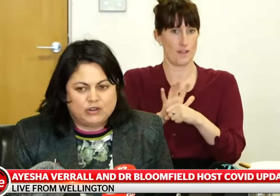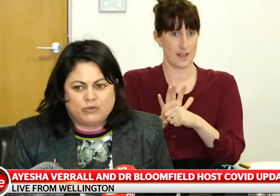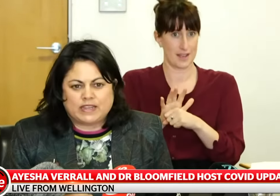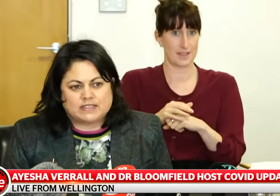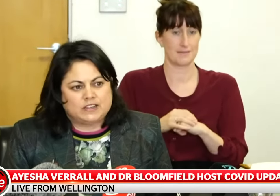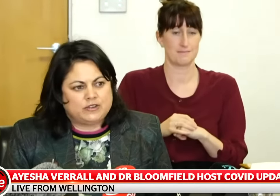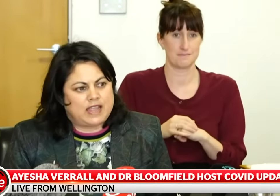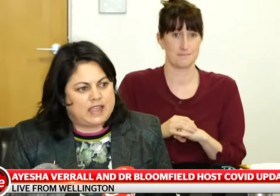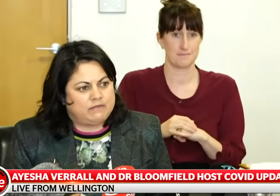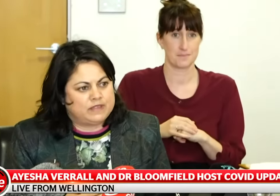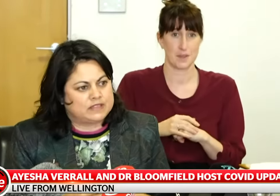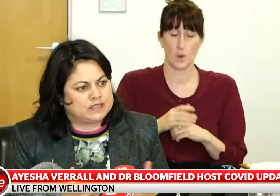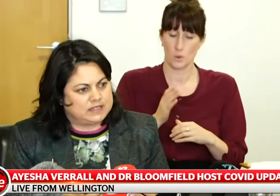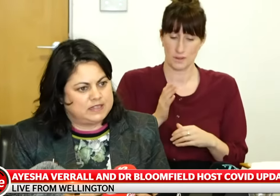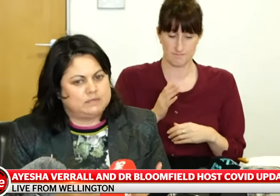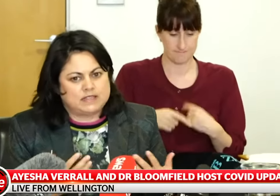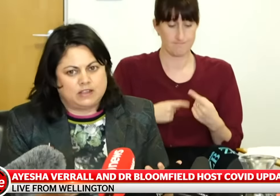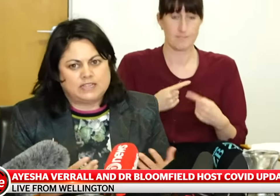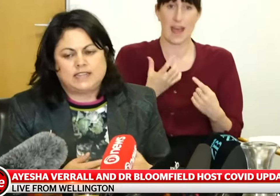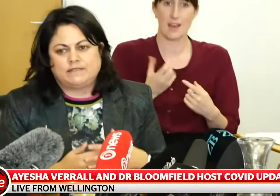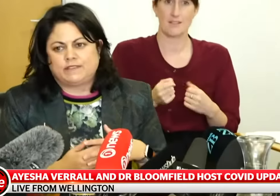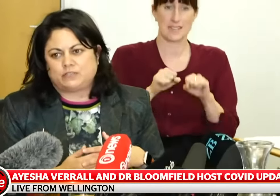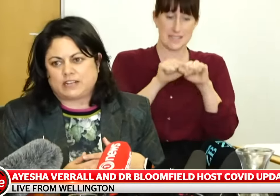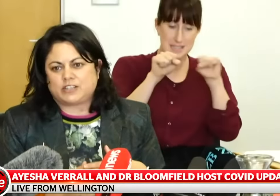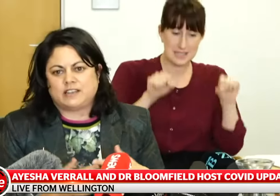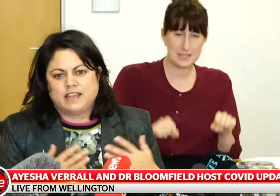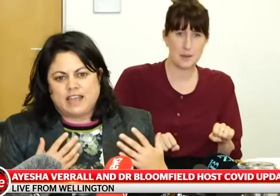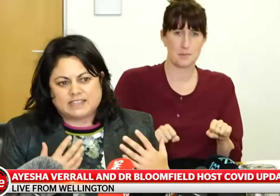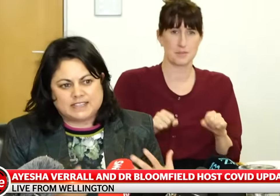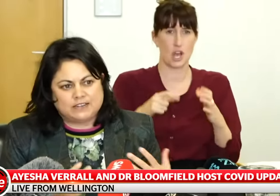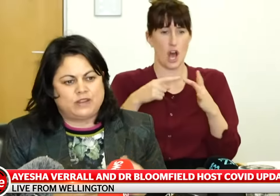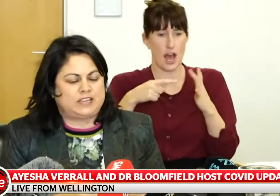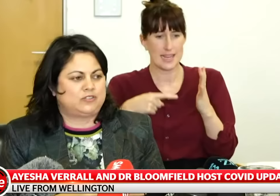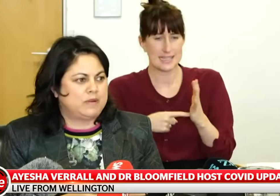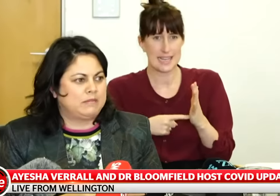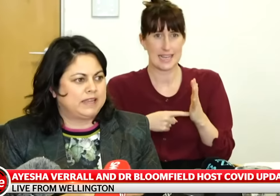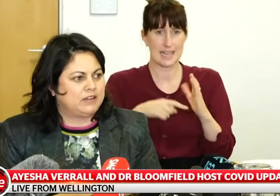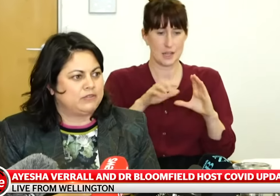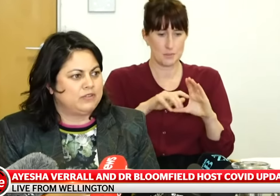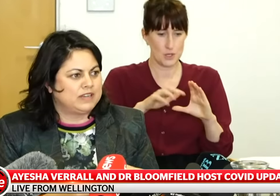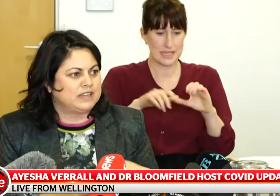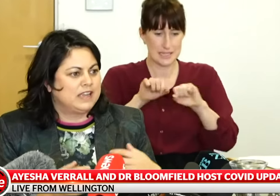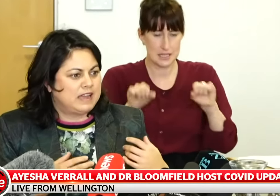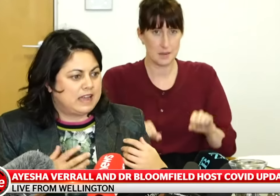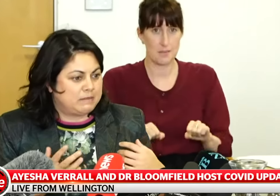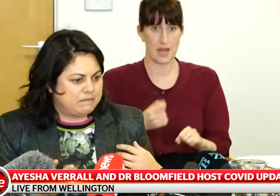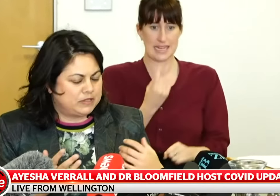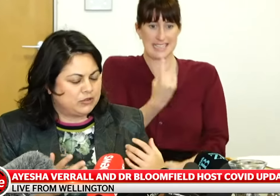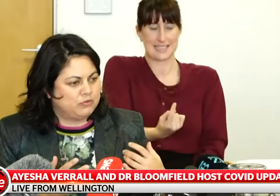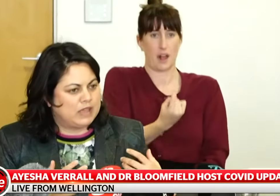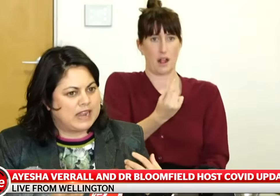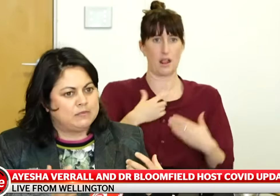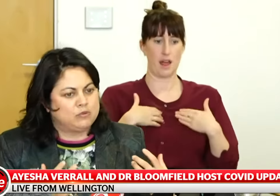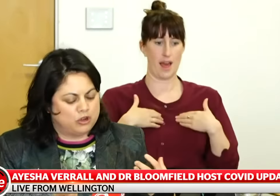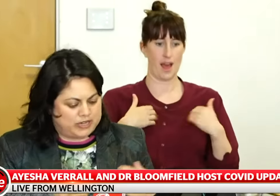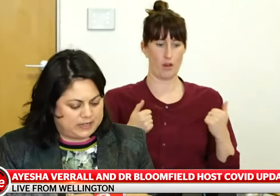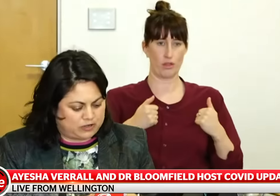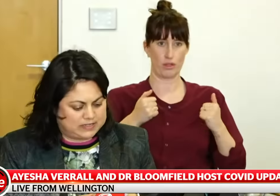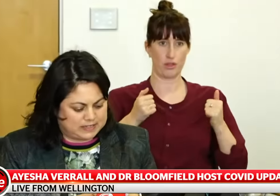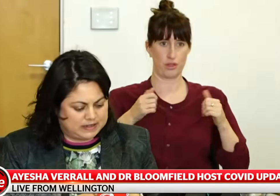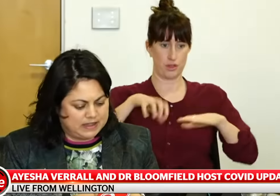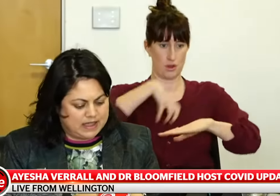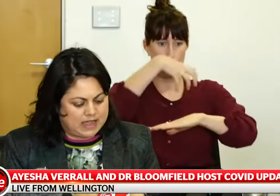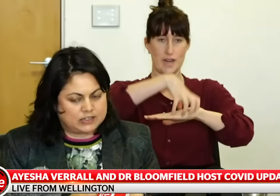that. We continue to have the systems and the IT infrastructure and a single national public health unit to enable